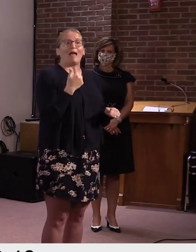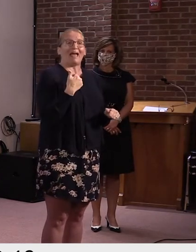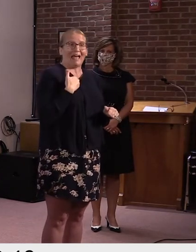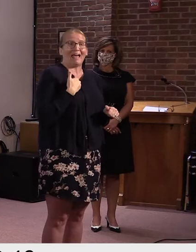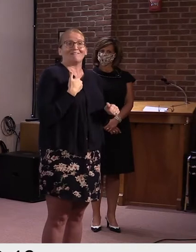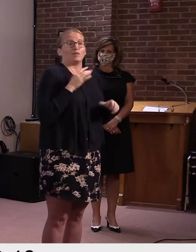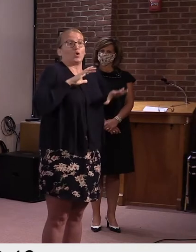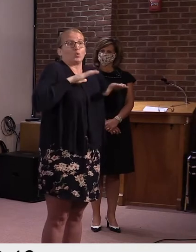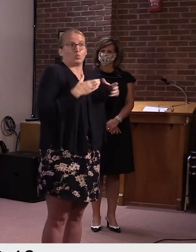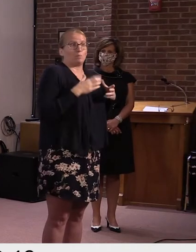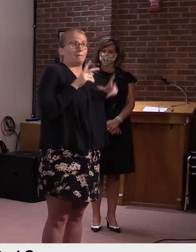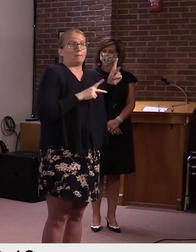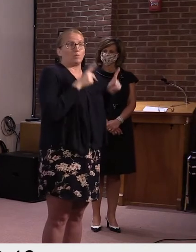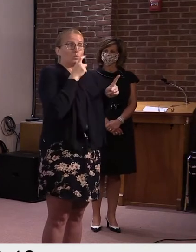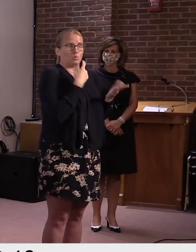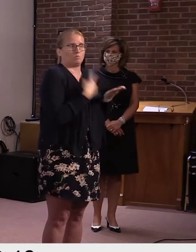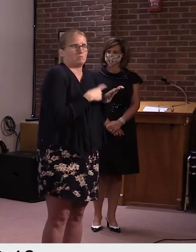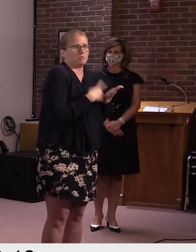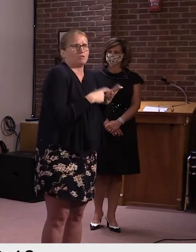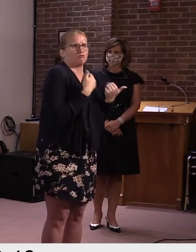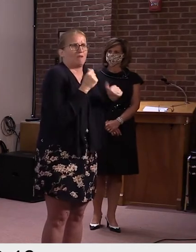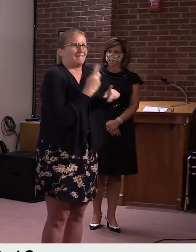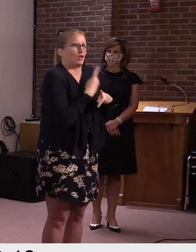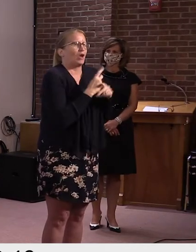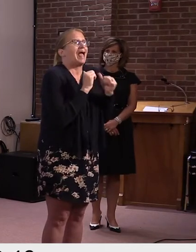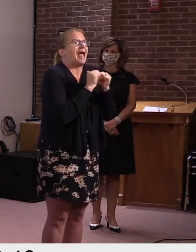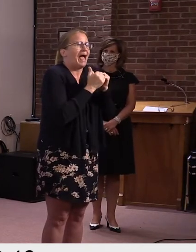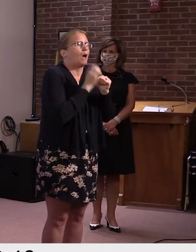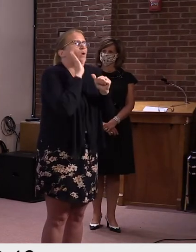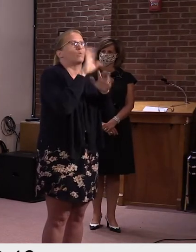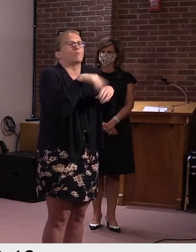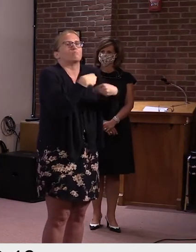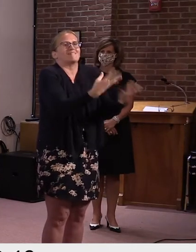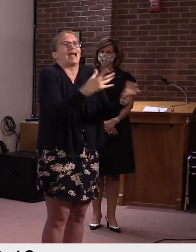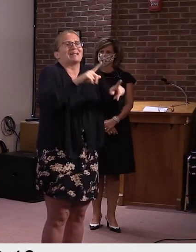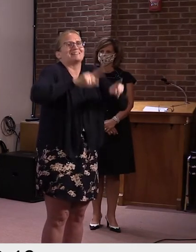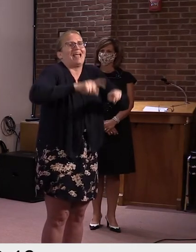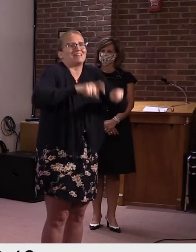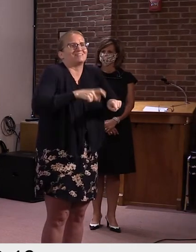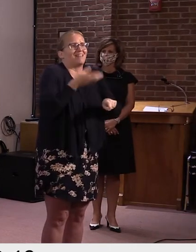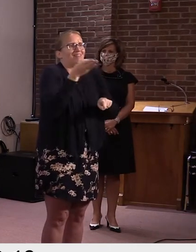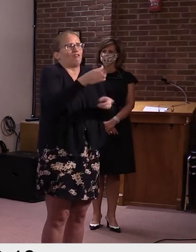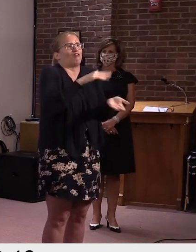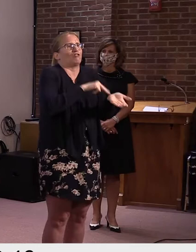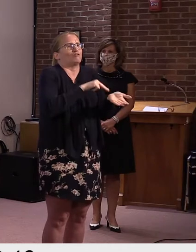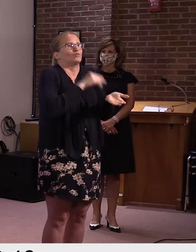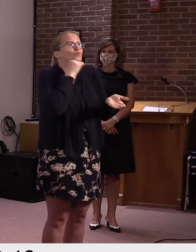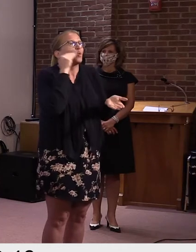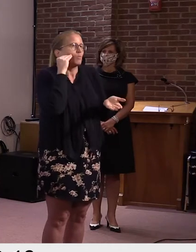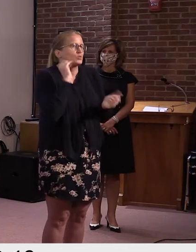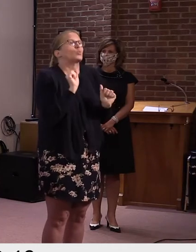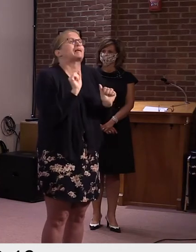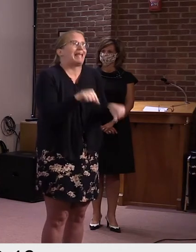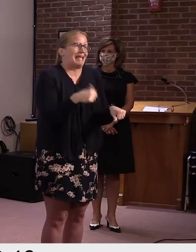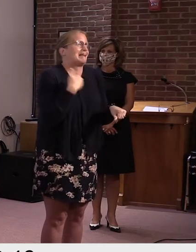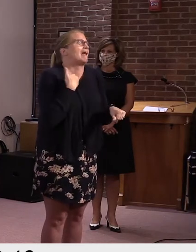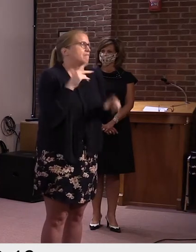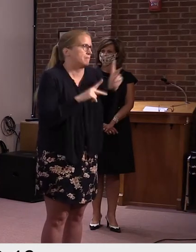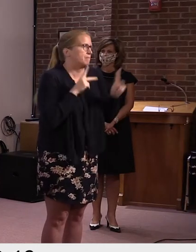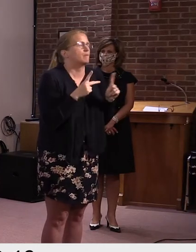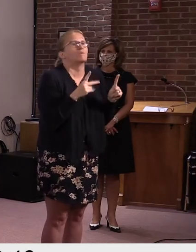our testing protocol at long-term facilities so that we can move through these phases in the